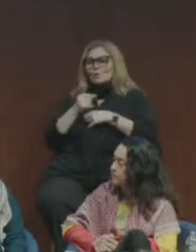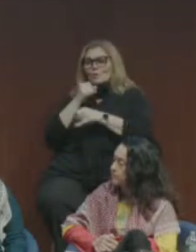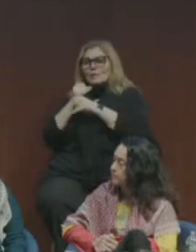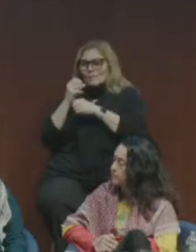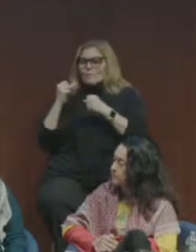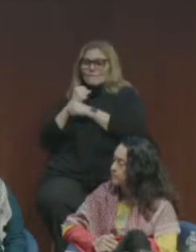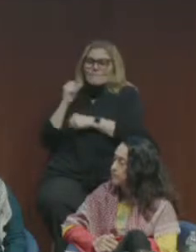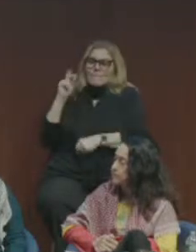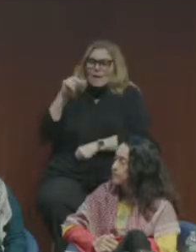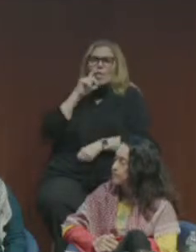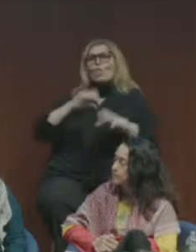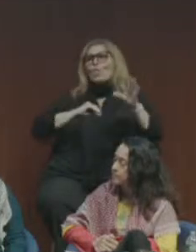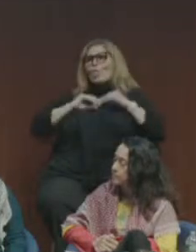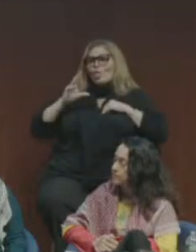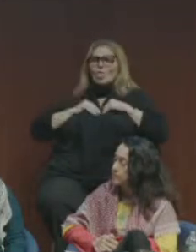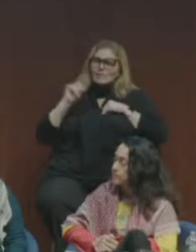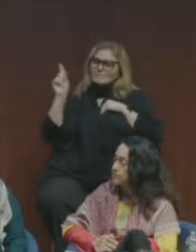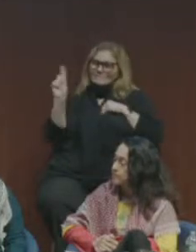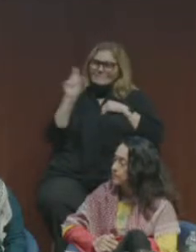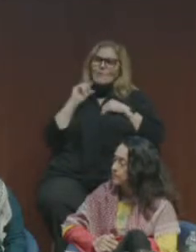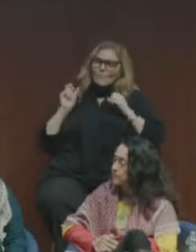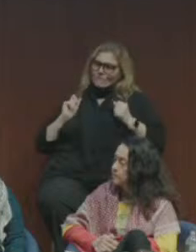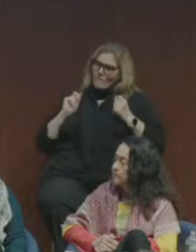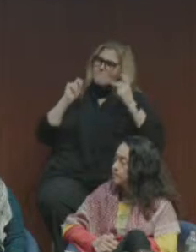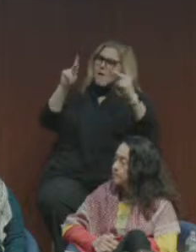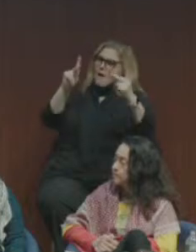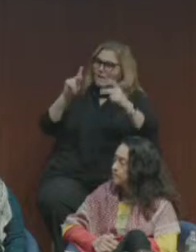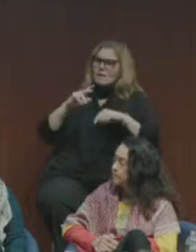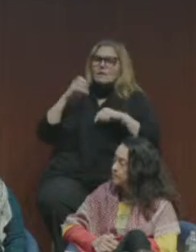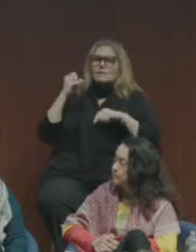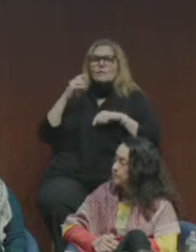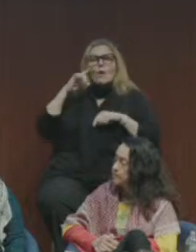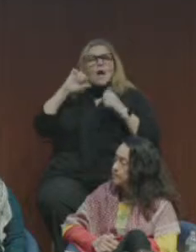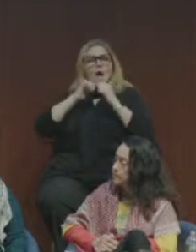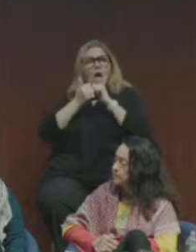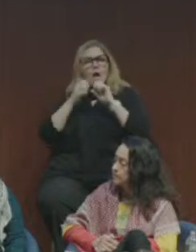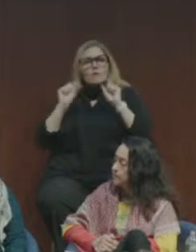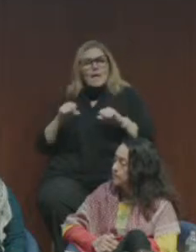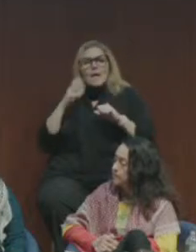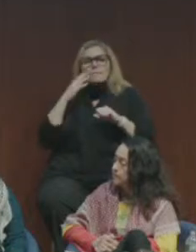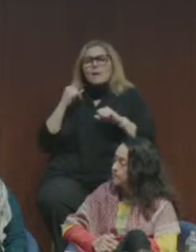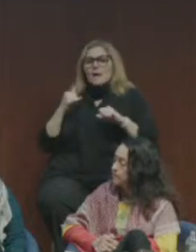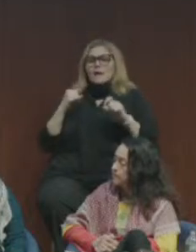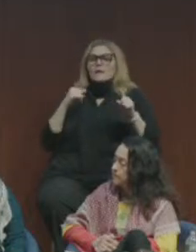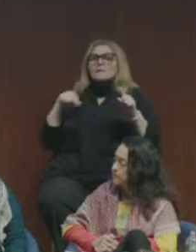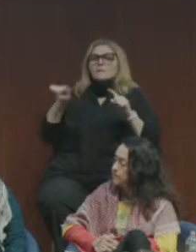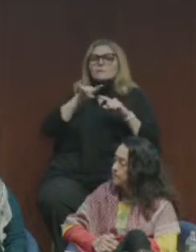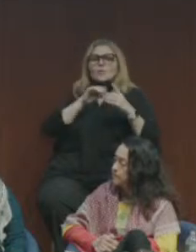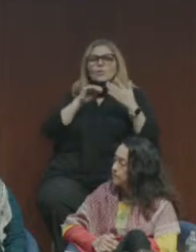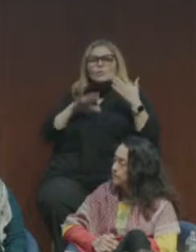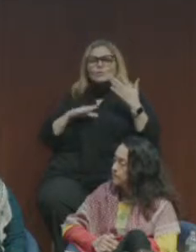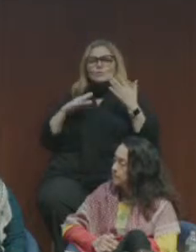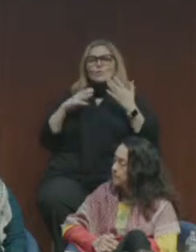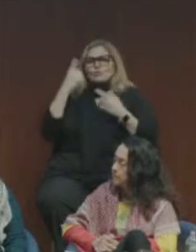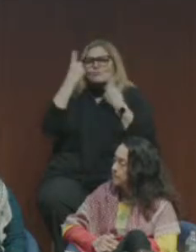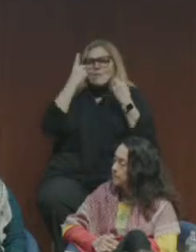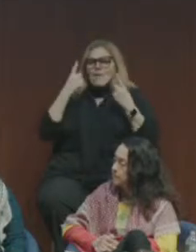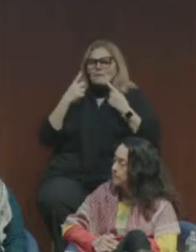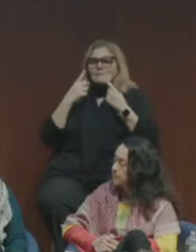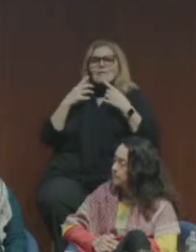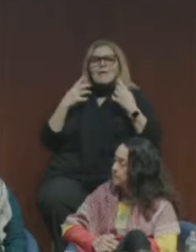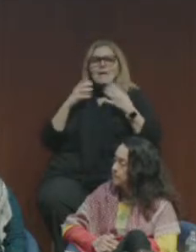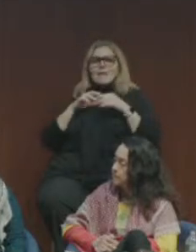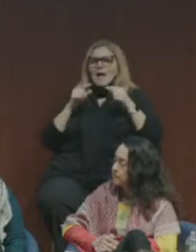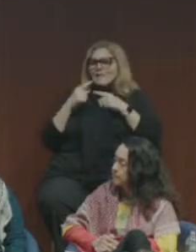fights back. And so I think one of the ways we've been able to do that is through these developing interconnected